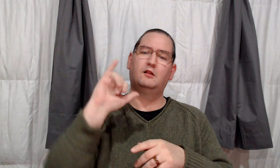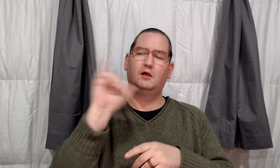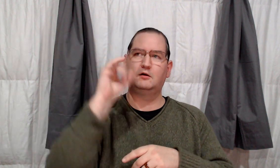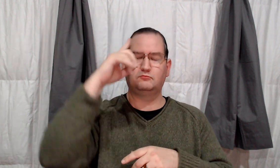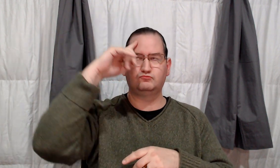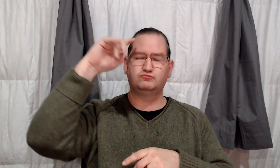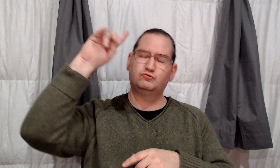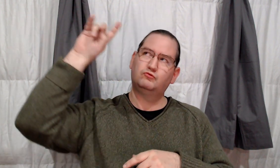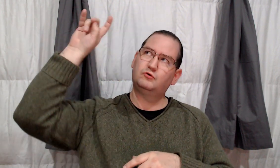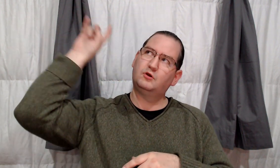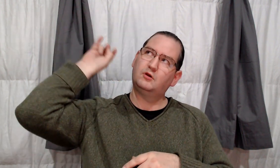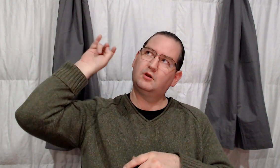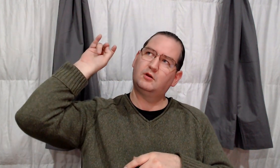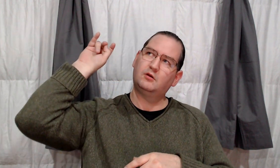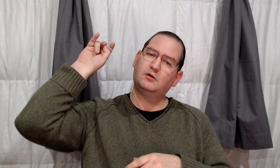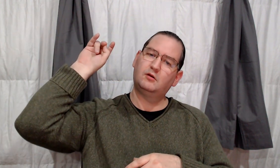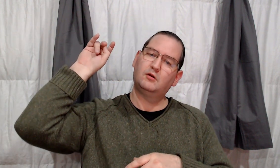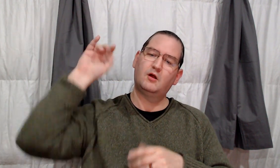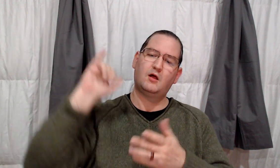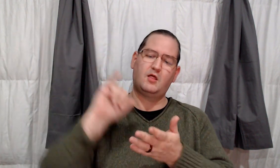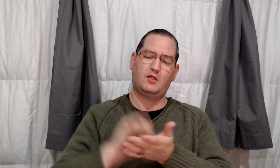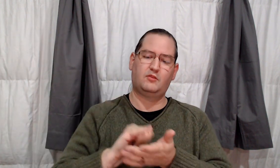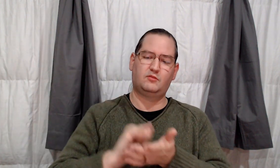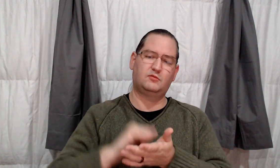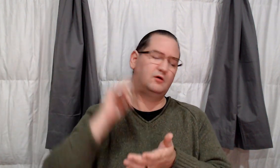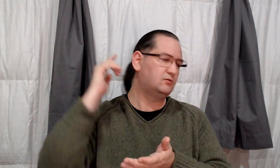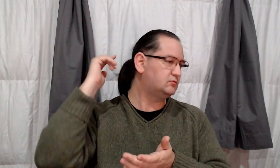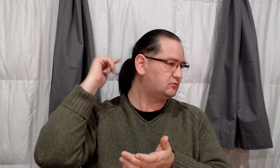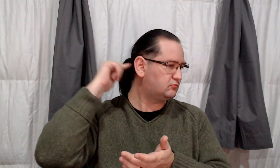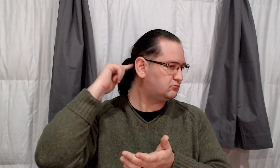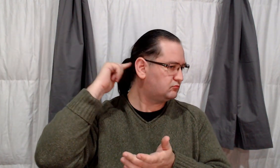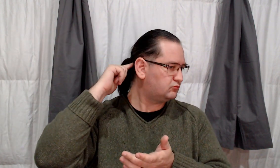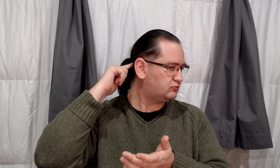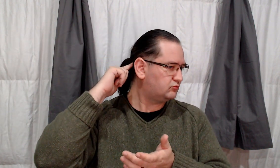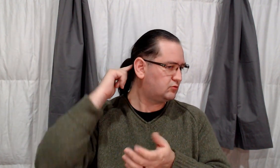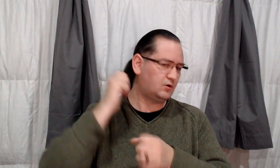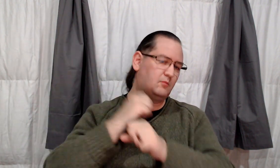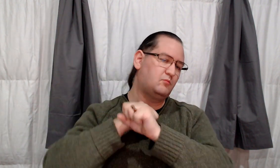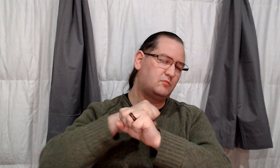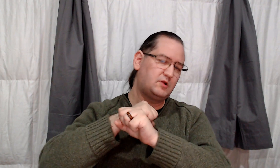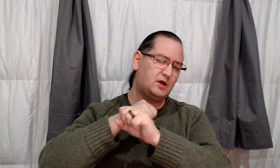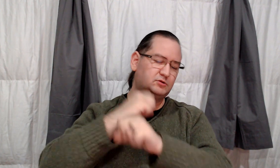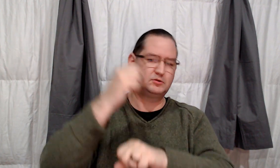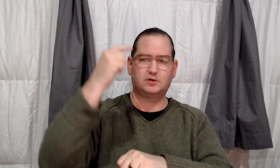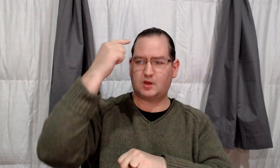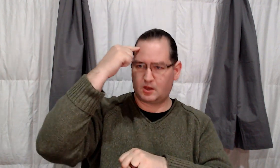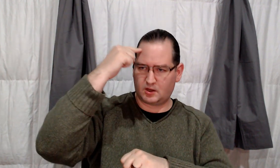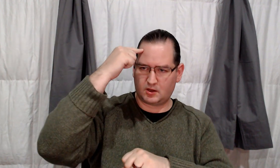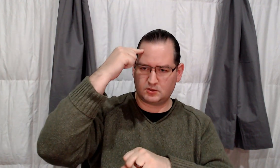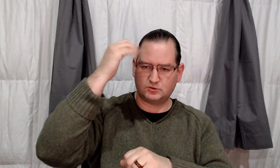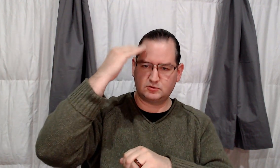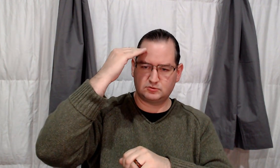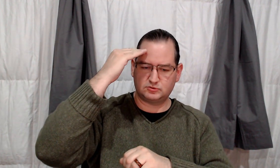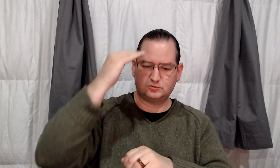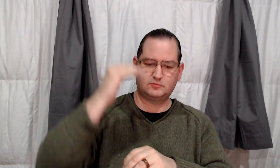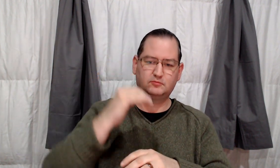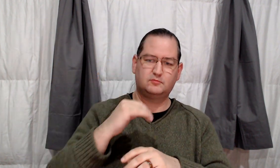As the unconscious mind protects the conscious mind and leaves those things behind, forgotten but remembered too.